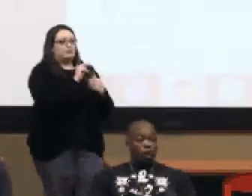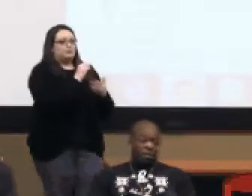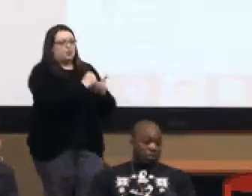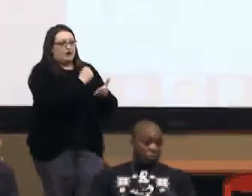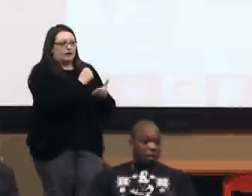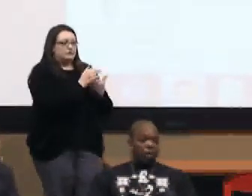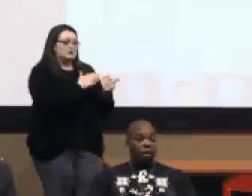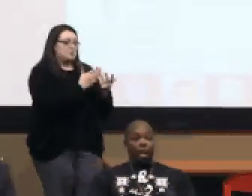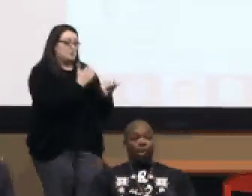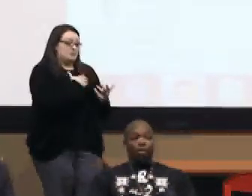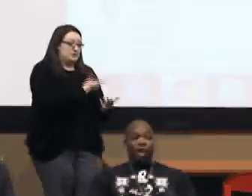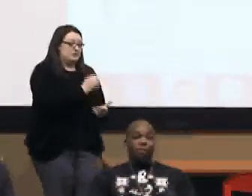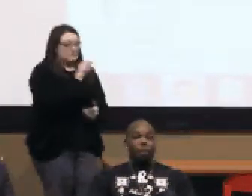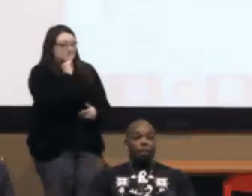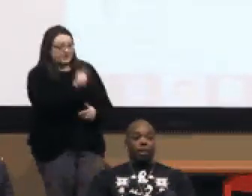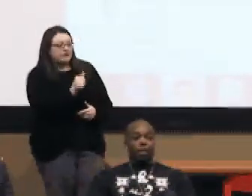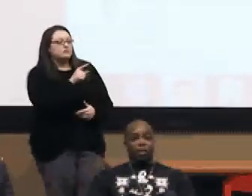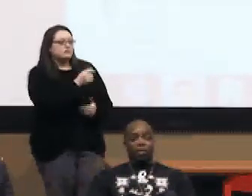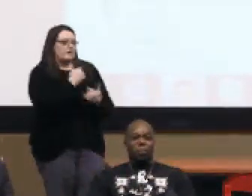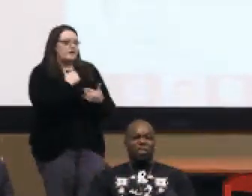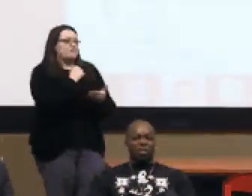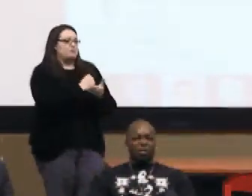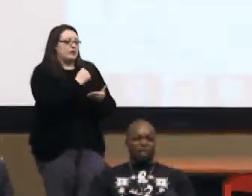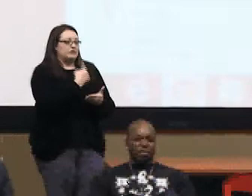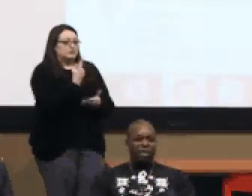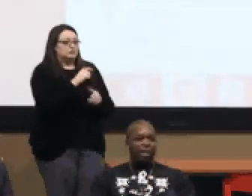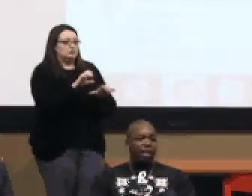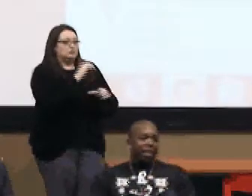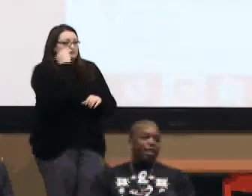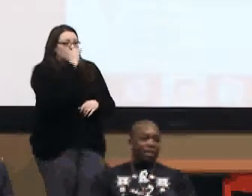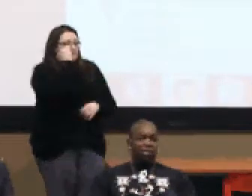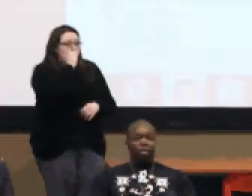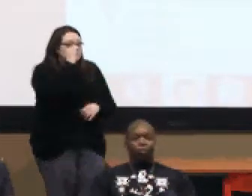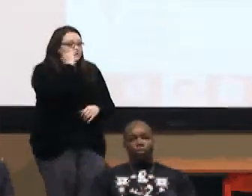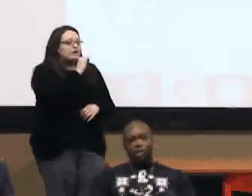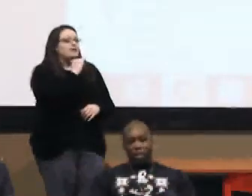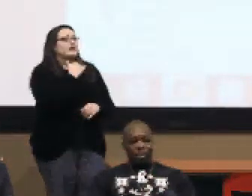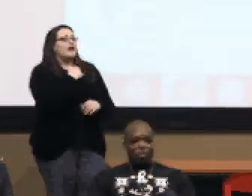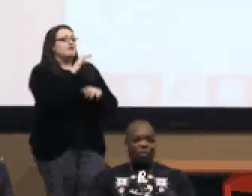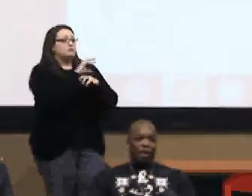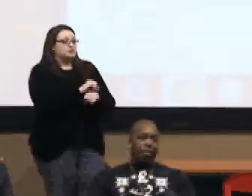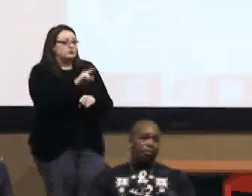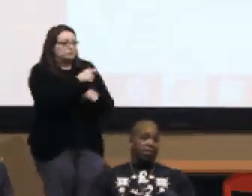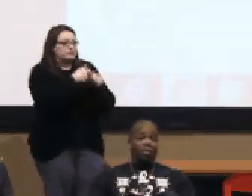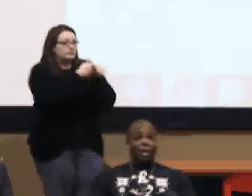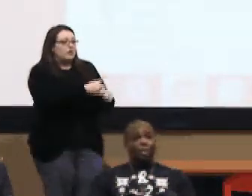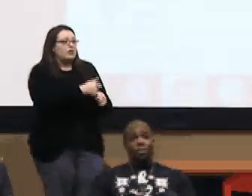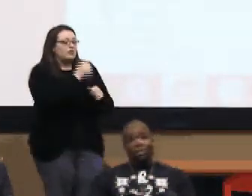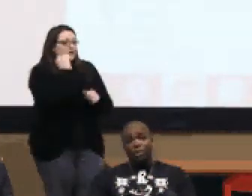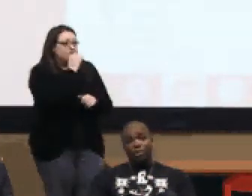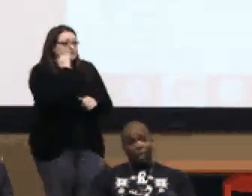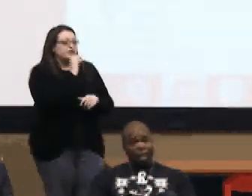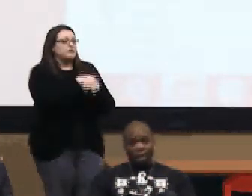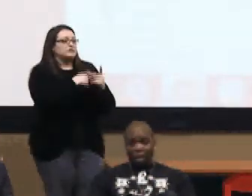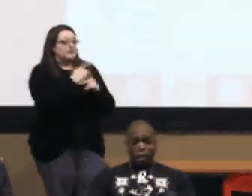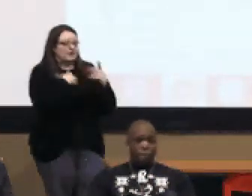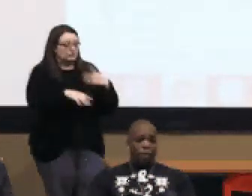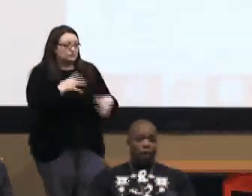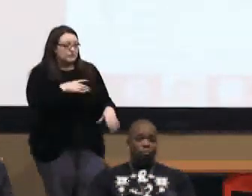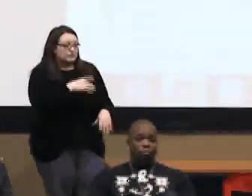you want to admit it or not, you have a brand. Is there something you do every day? Is there a routine that you follow, a style of dress you